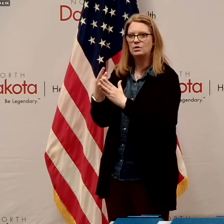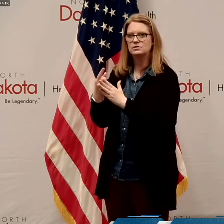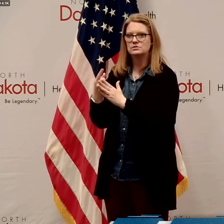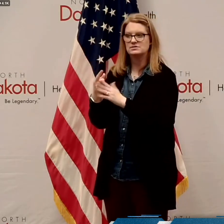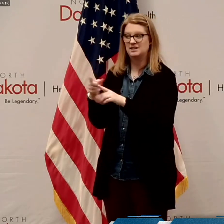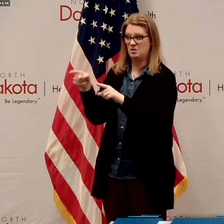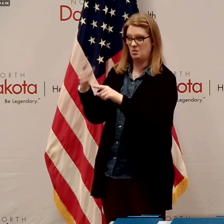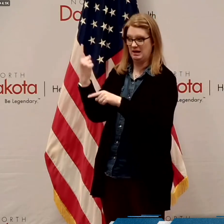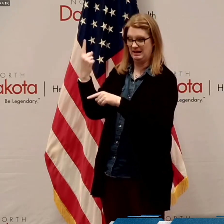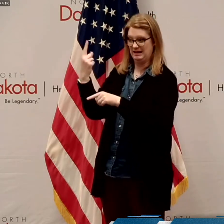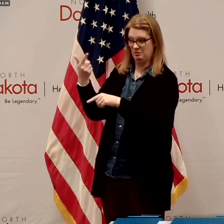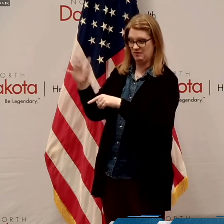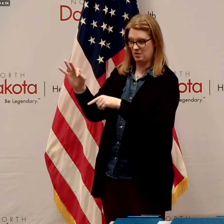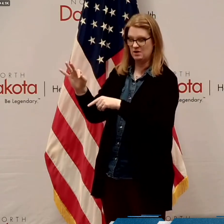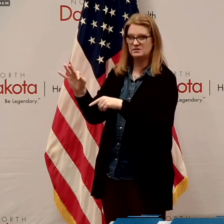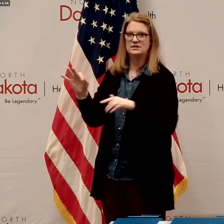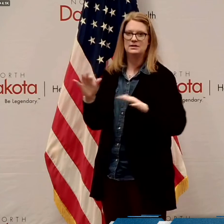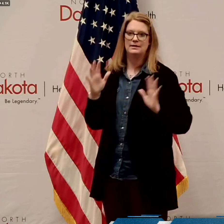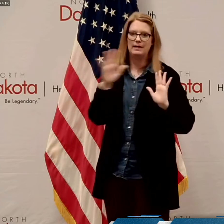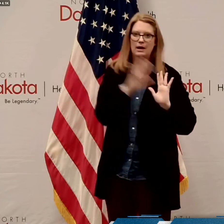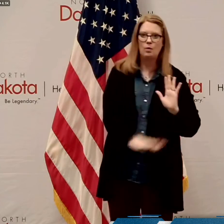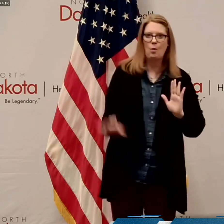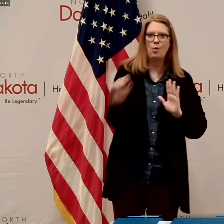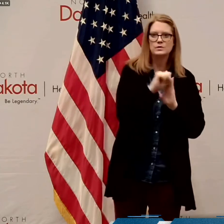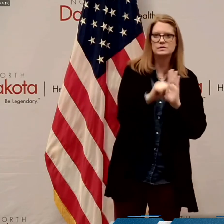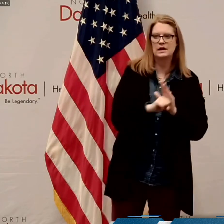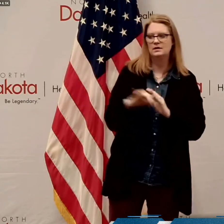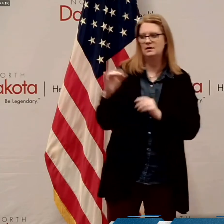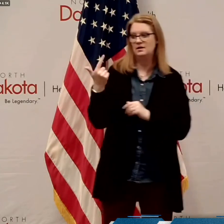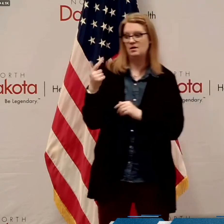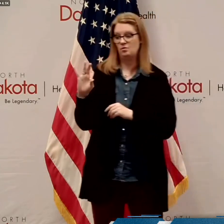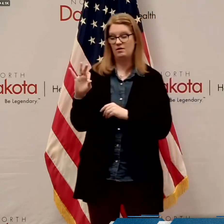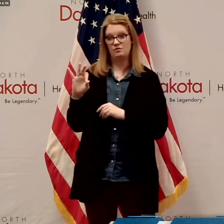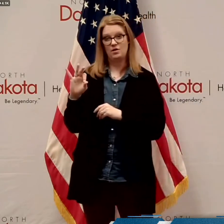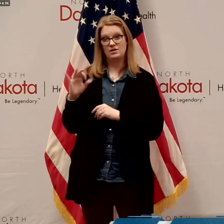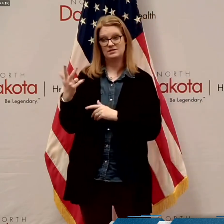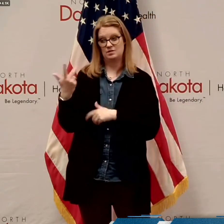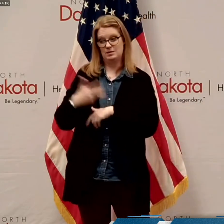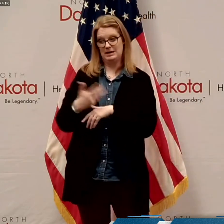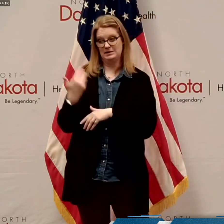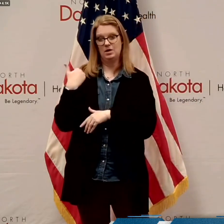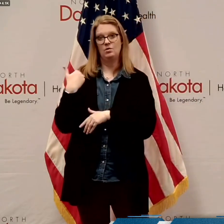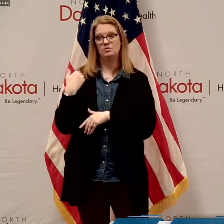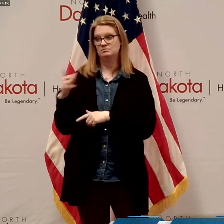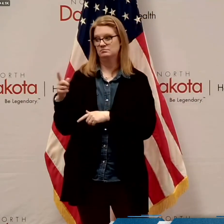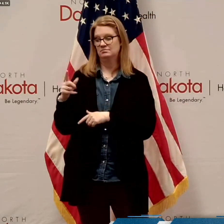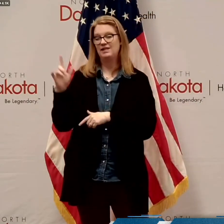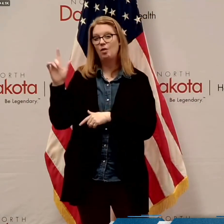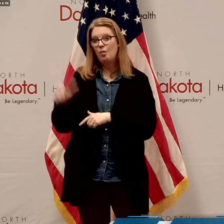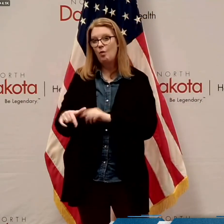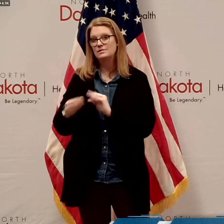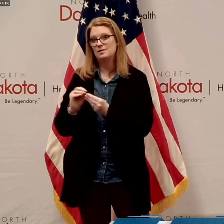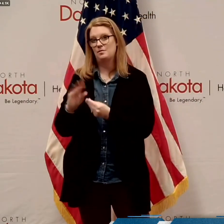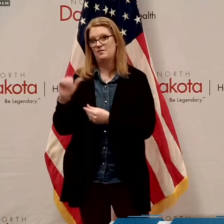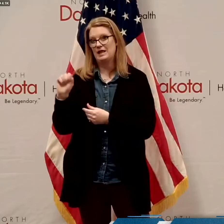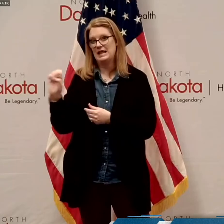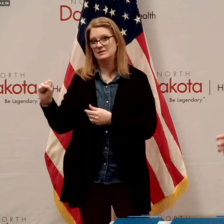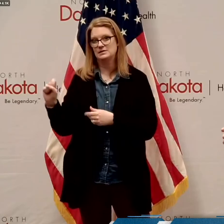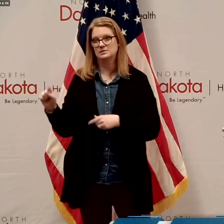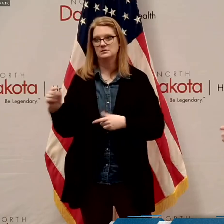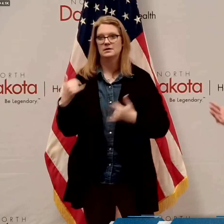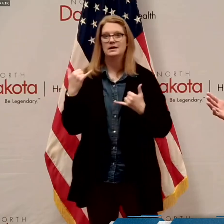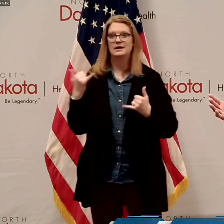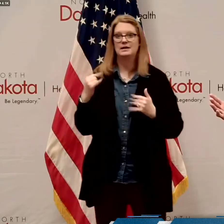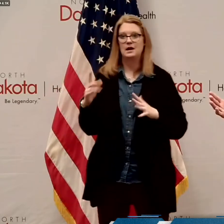state the day before. In Grand Forks 3 days ago was on our slides was one of the counties that had the least number of cases, and now